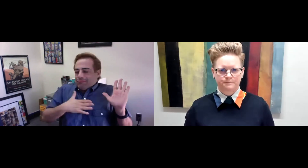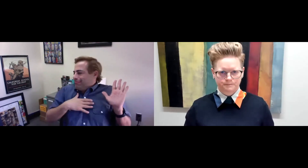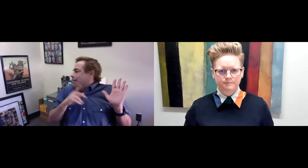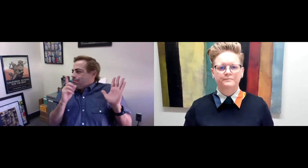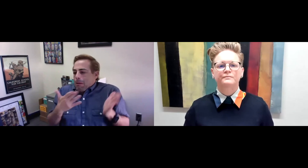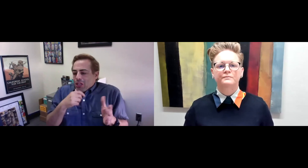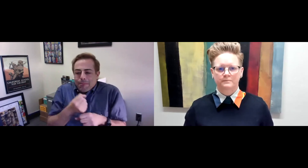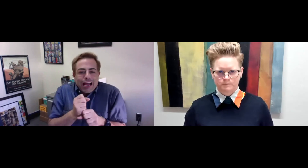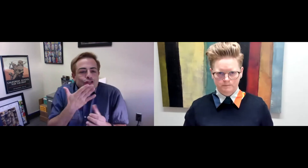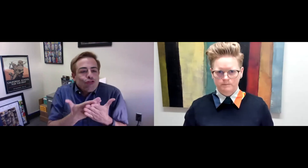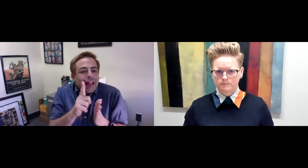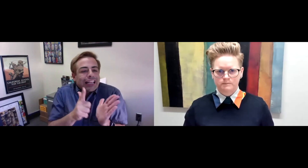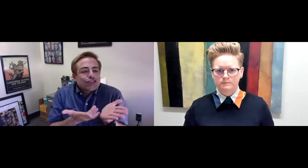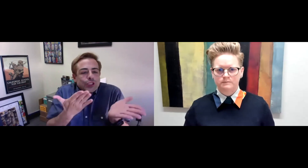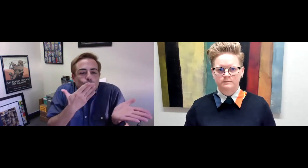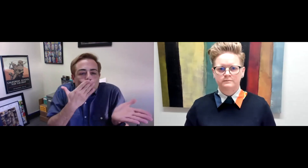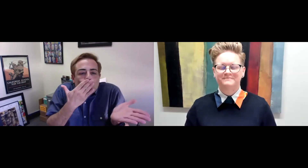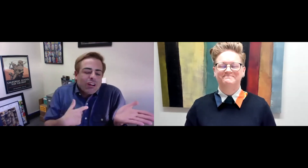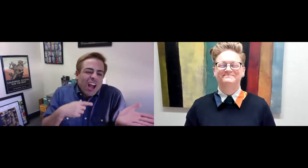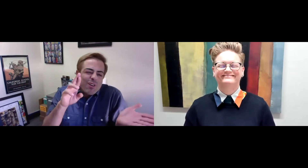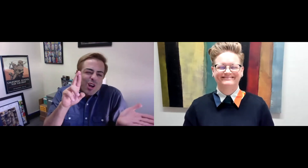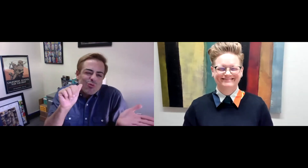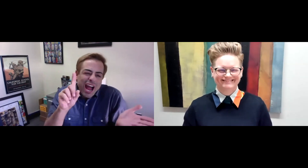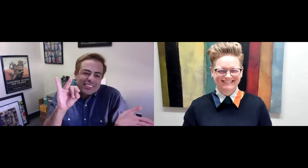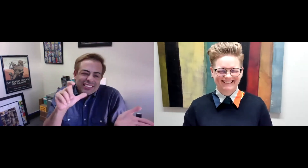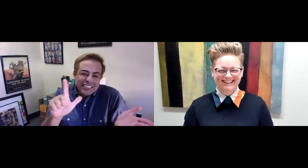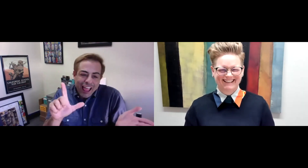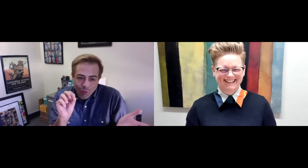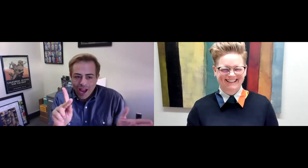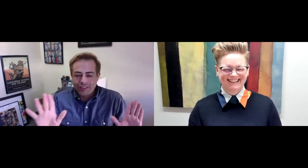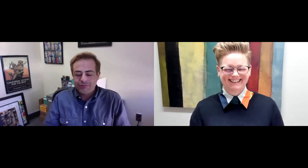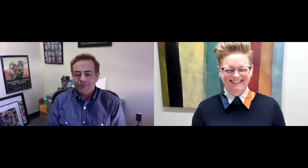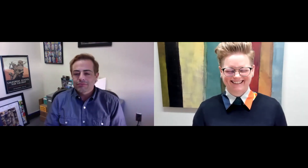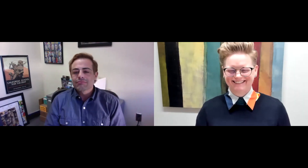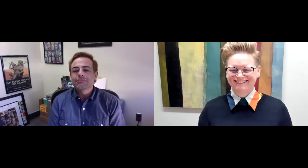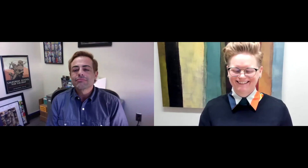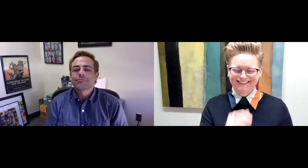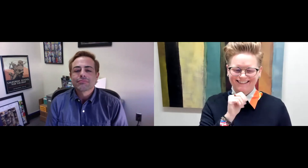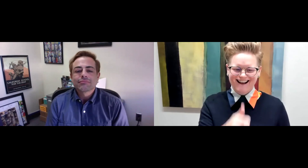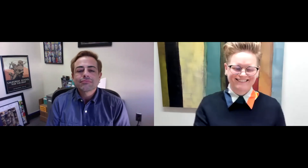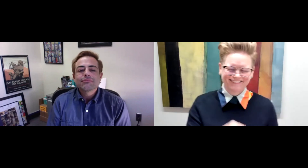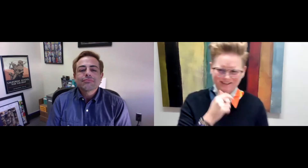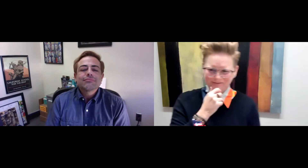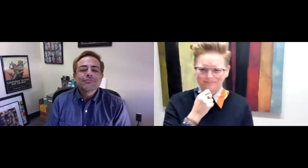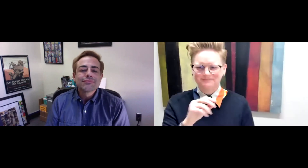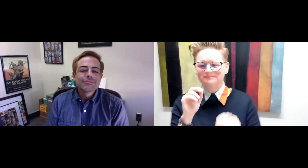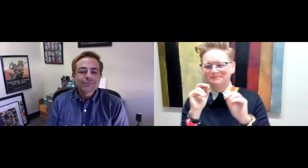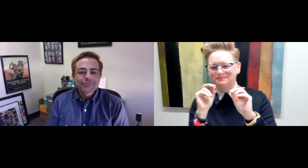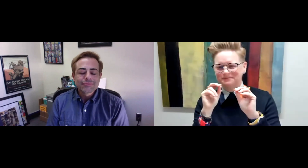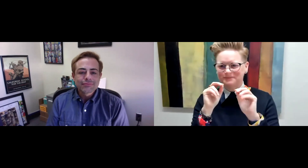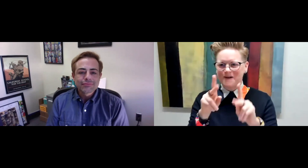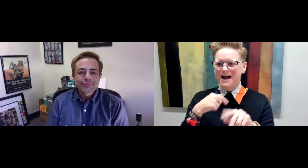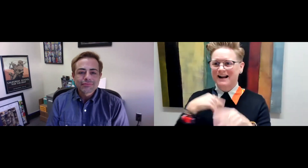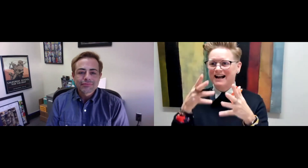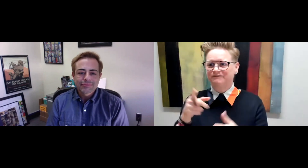504 if at all possible. That's, I'm not I'm sort of a radical. It might not, that's my